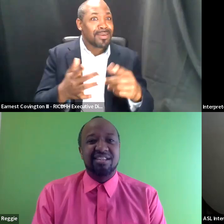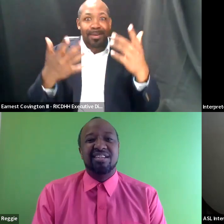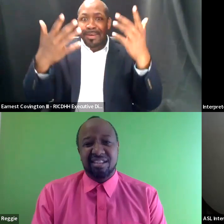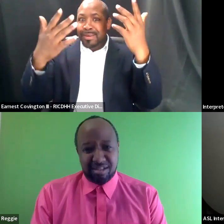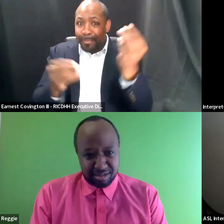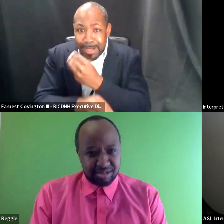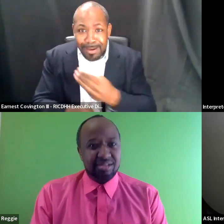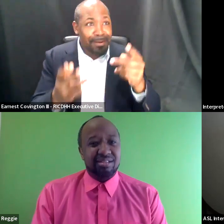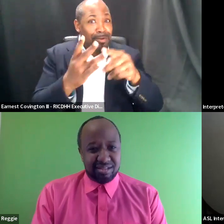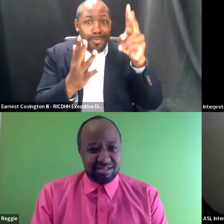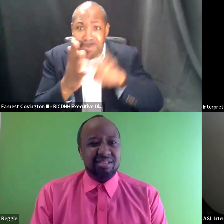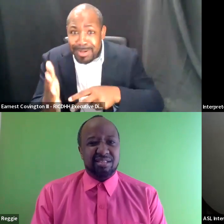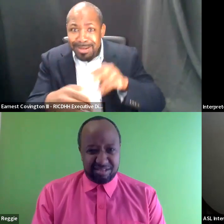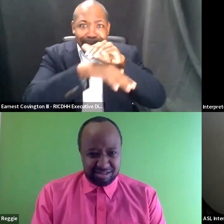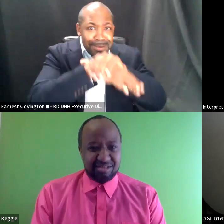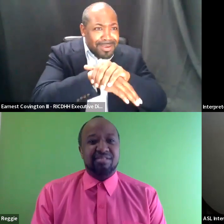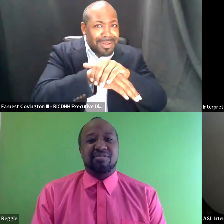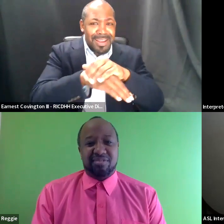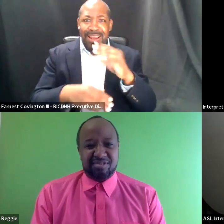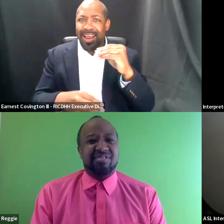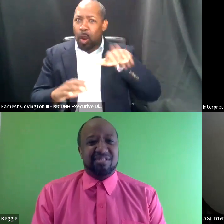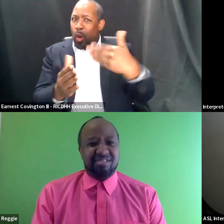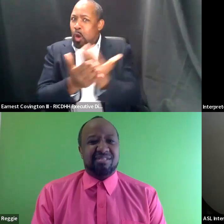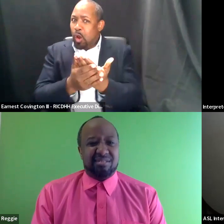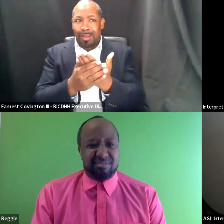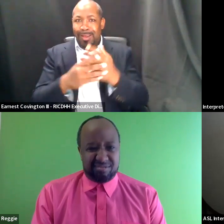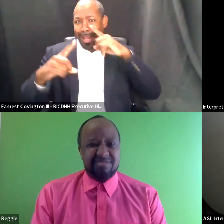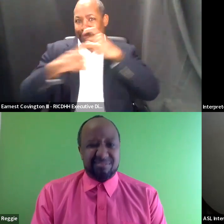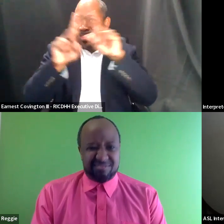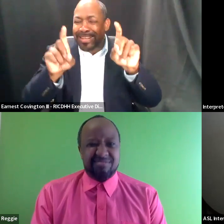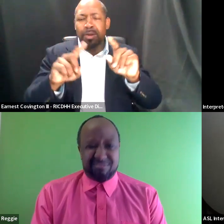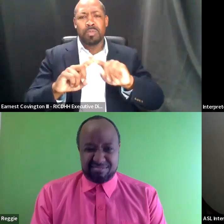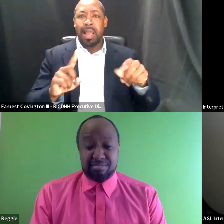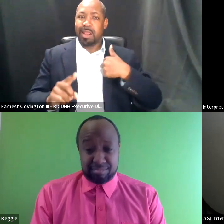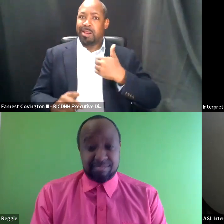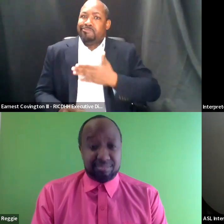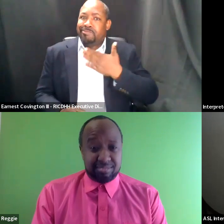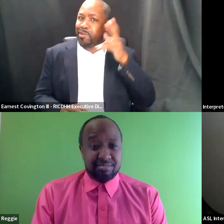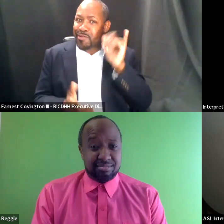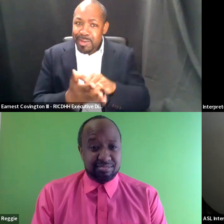yourself. And to be certified in multiple things and have multiple components of the